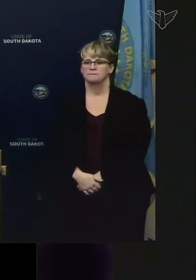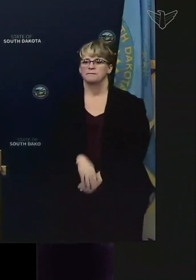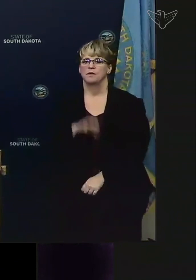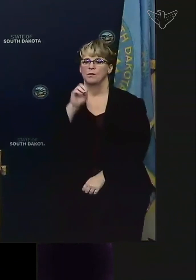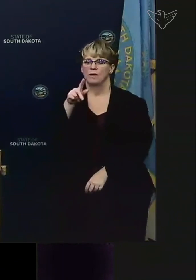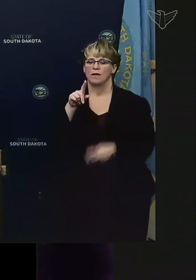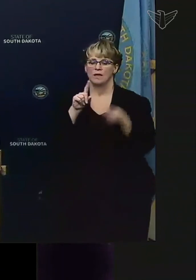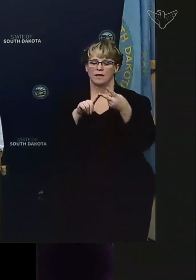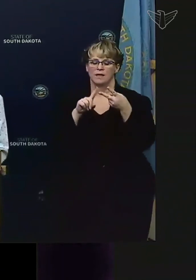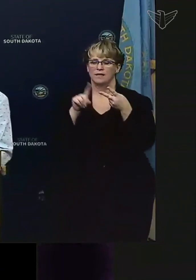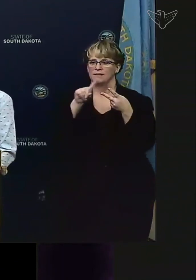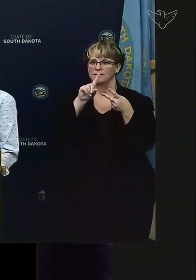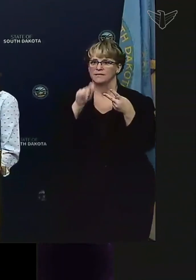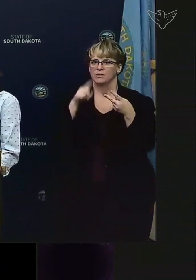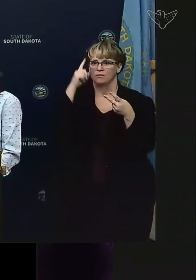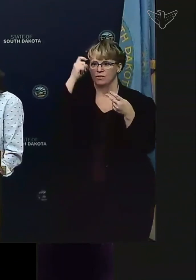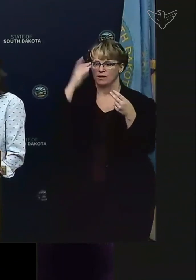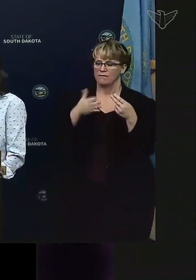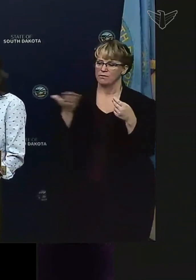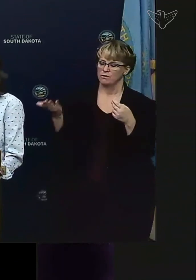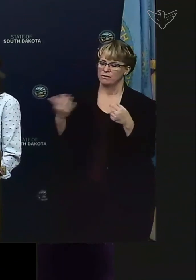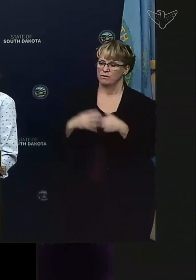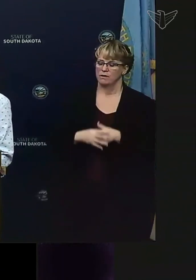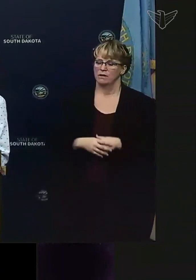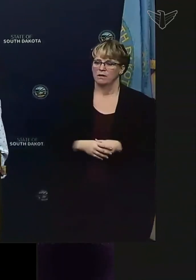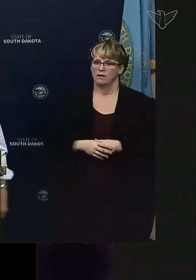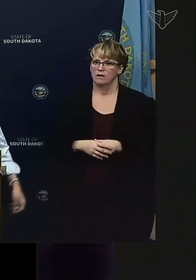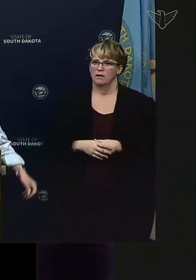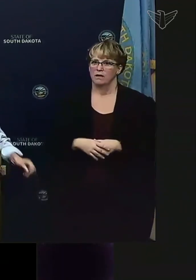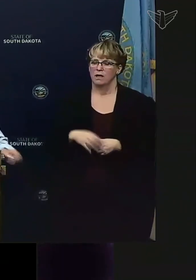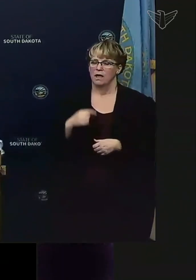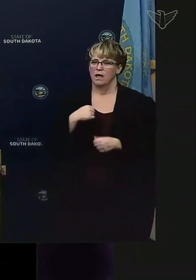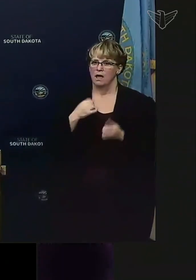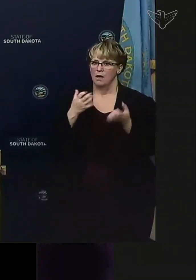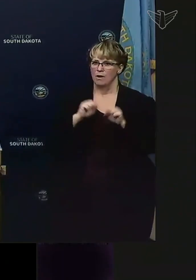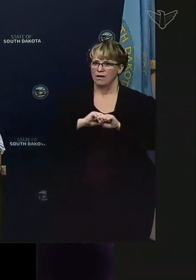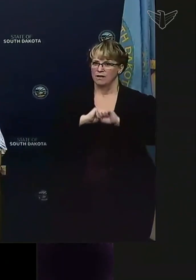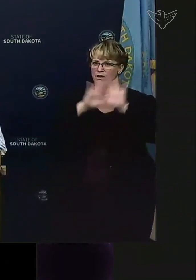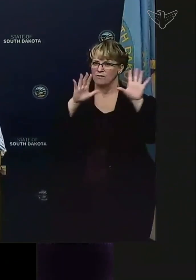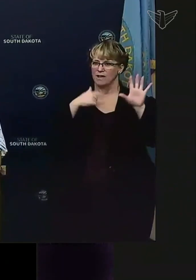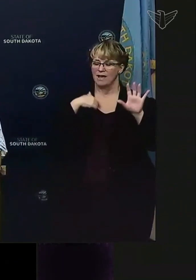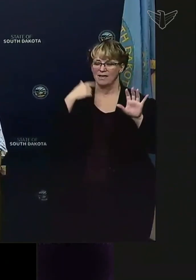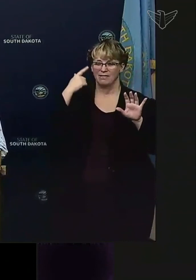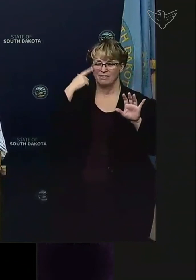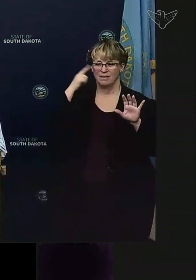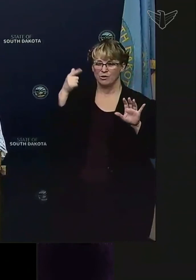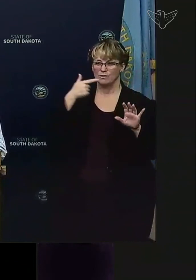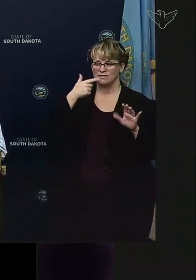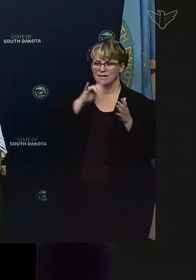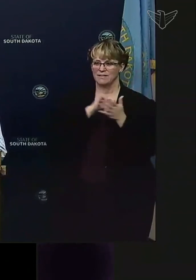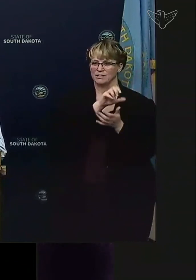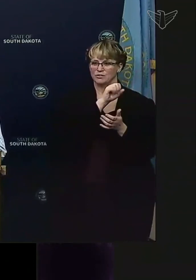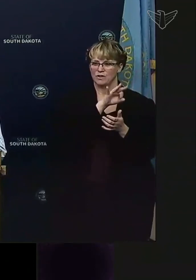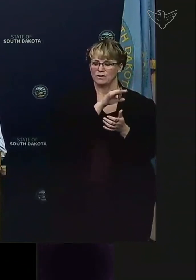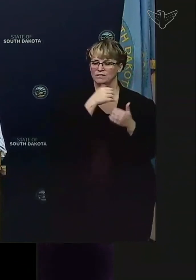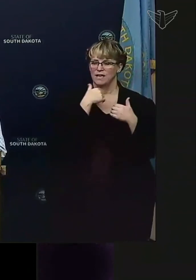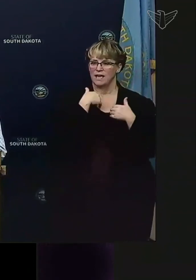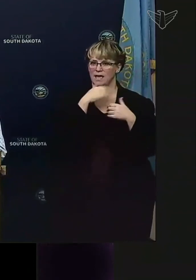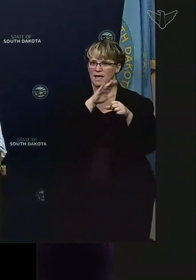Okay, and then second question for the governor. I just want to clarify that I think you said that Sioux Falls currently has